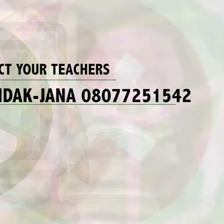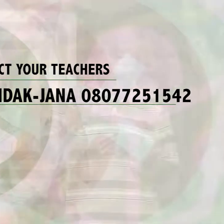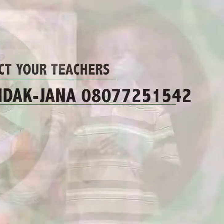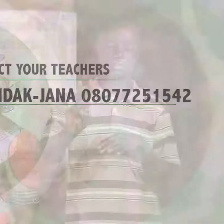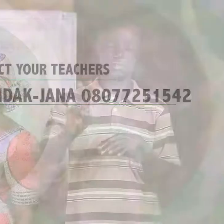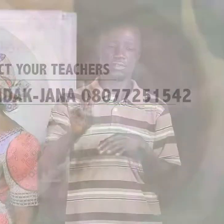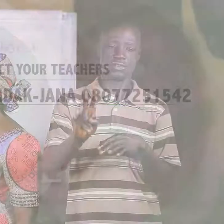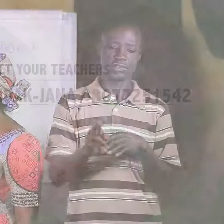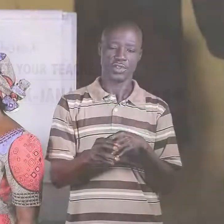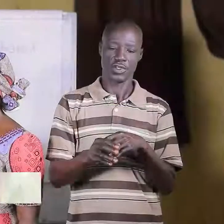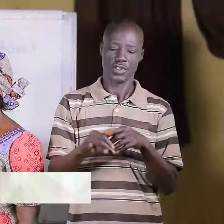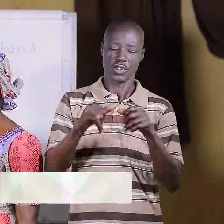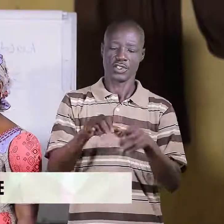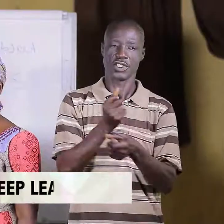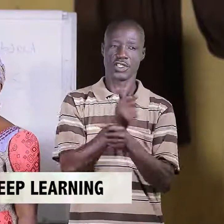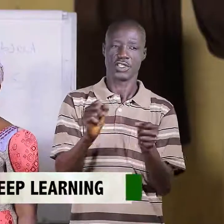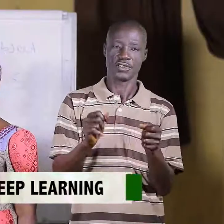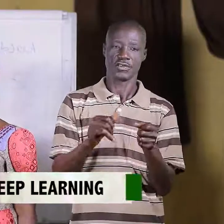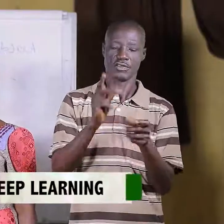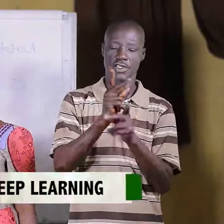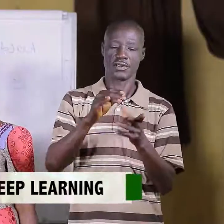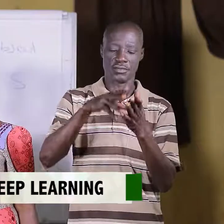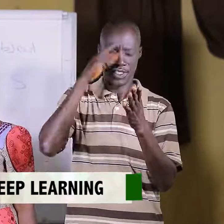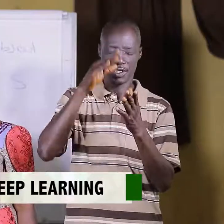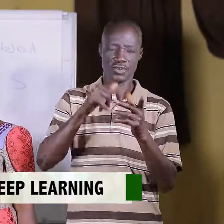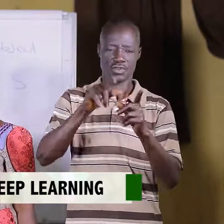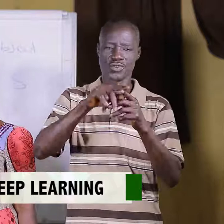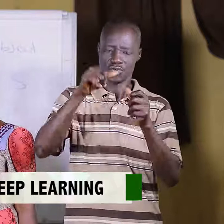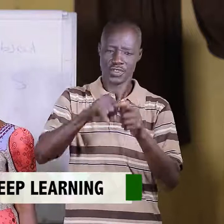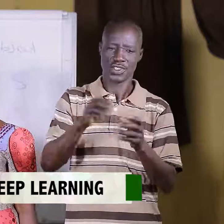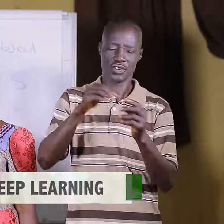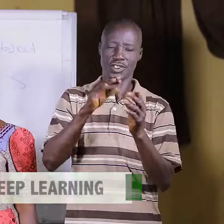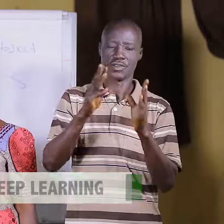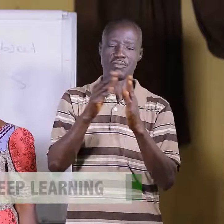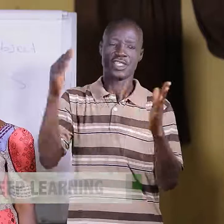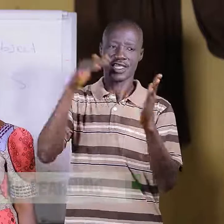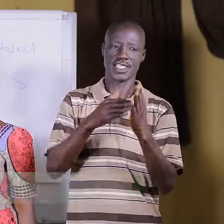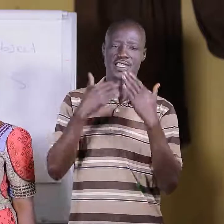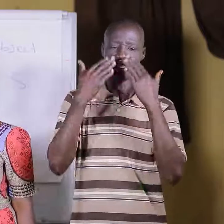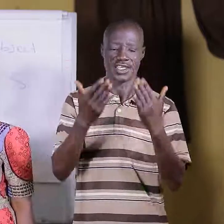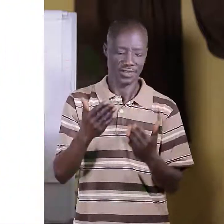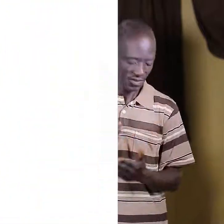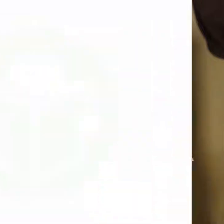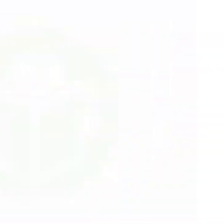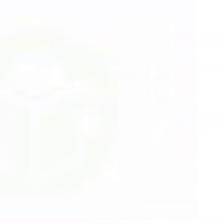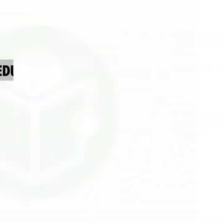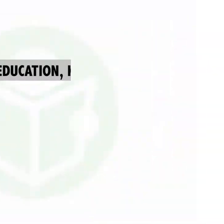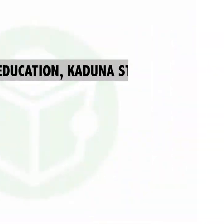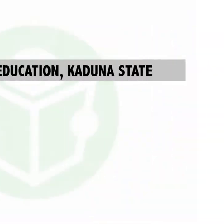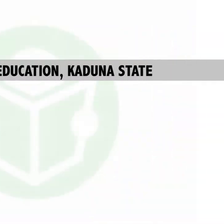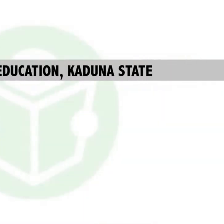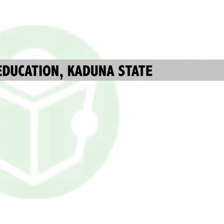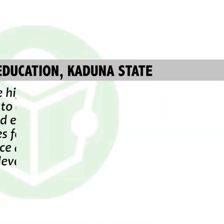080-7725-1542. Stay safe. Keep learning, my students, till we meet in our next class, and God bless you.